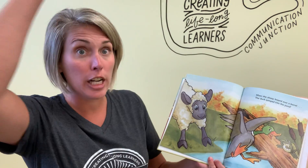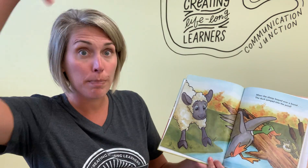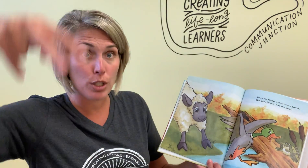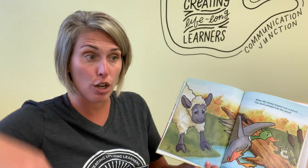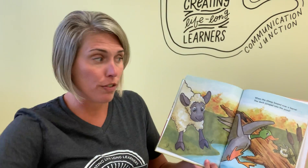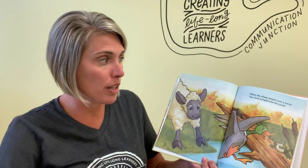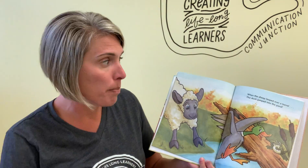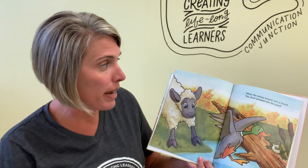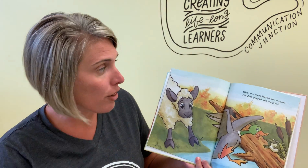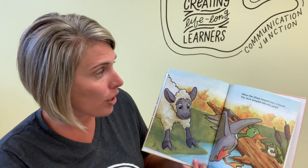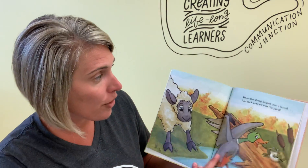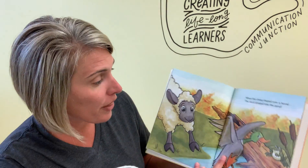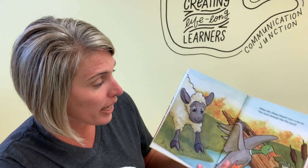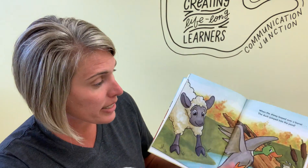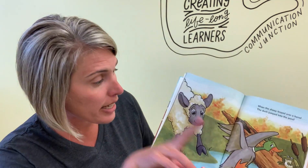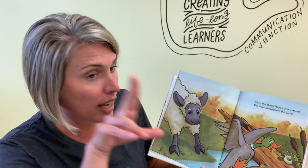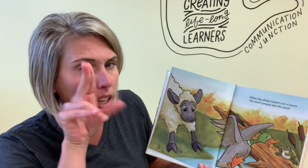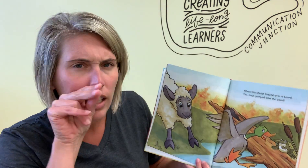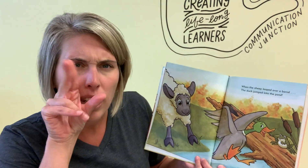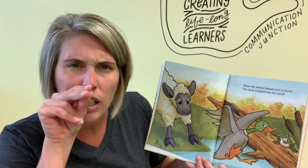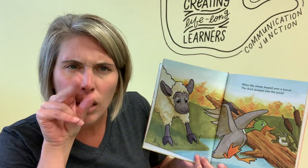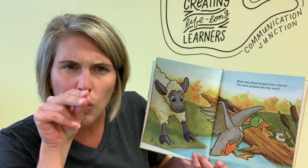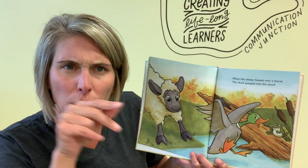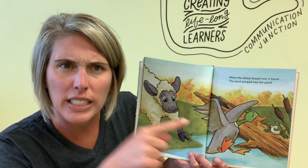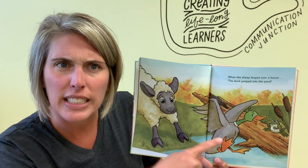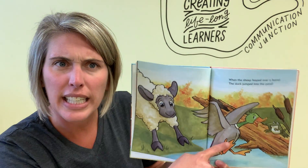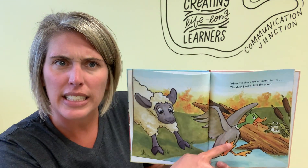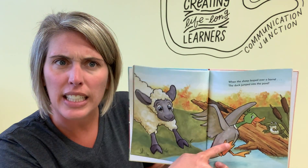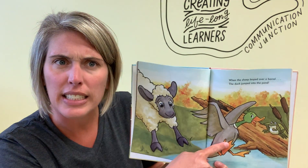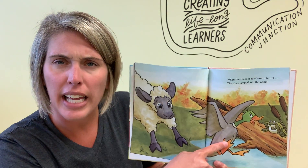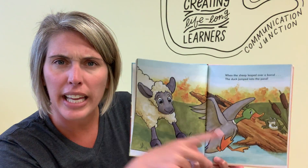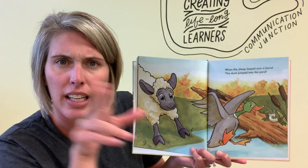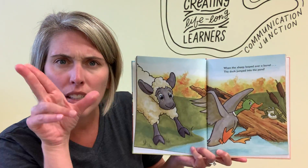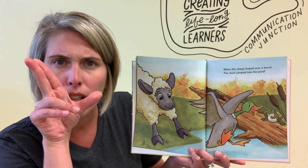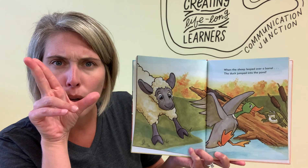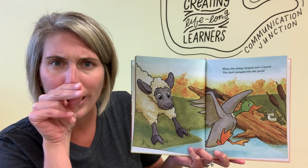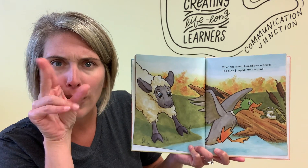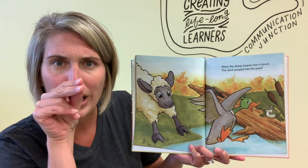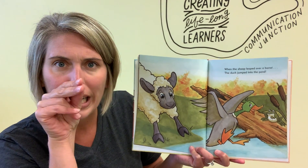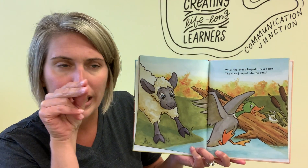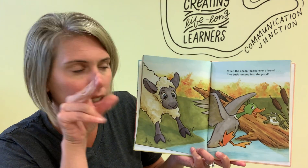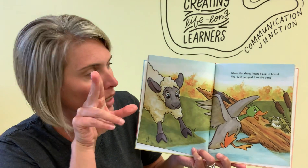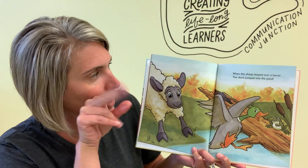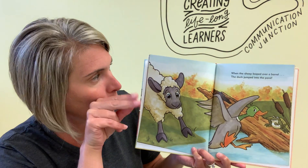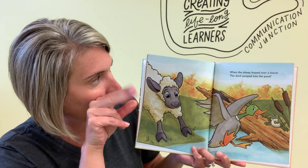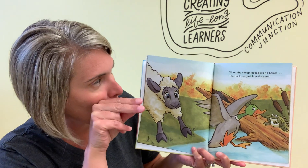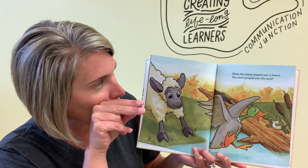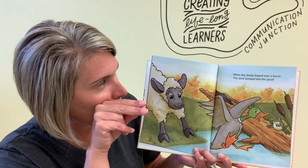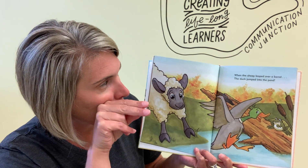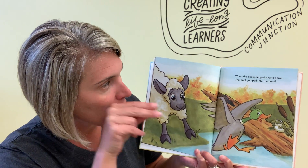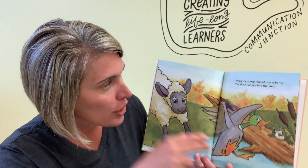jumped over the barrel, the duck, what does that duck say? Quack, quack, quack, quack,